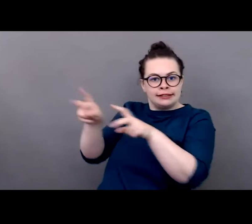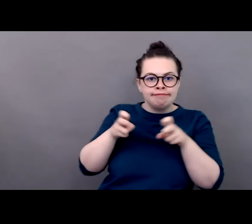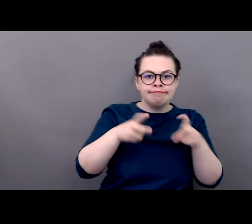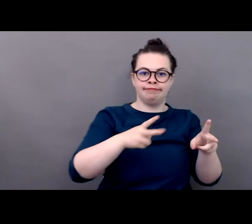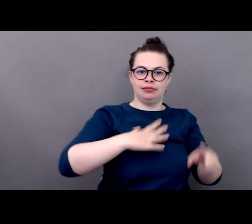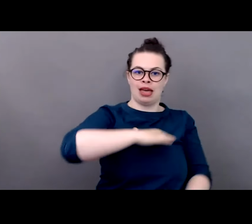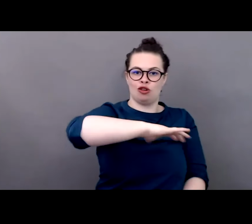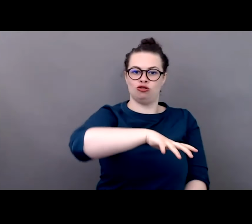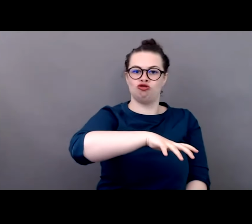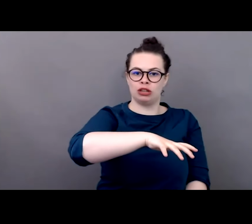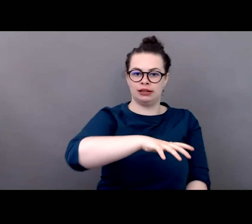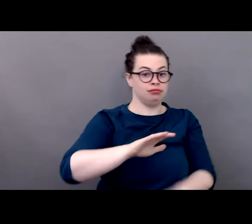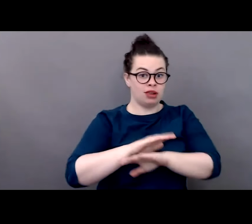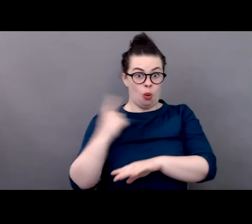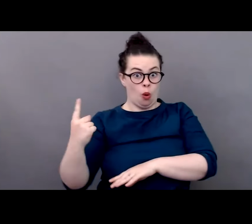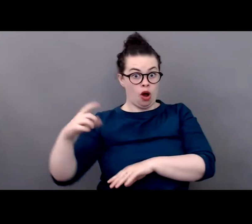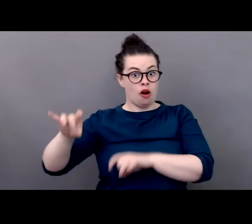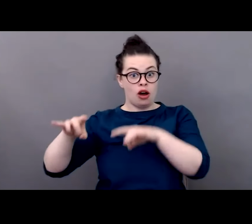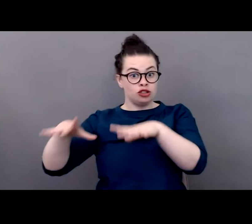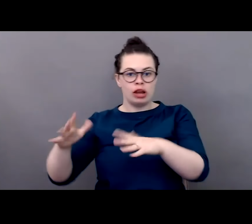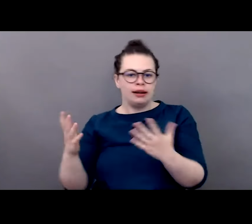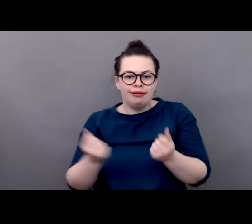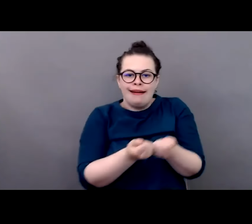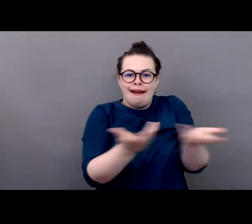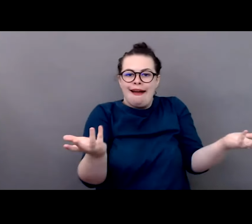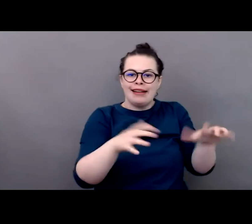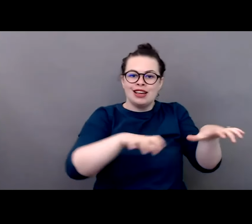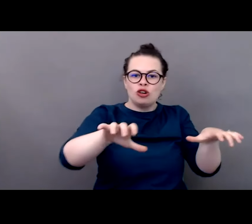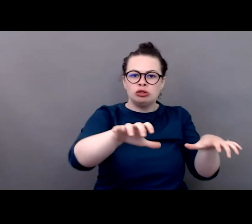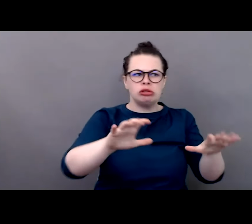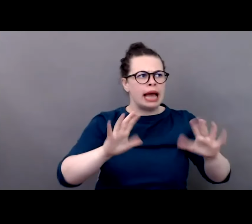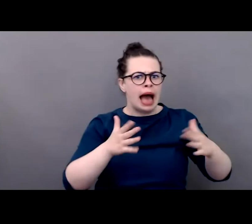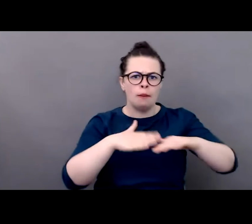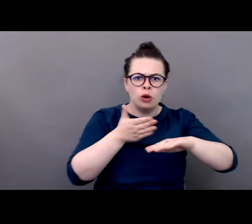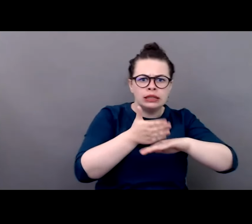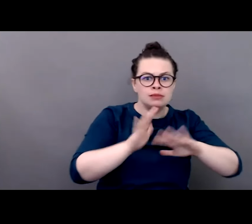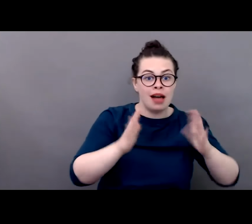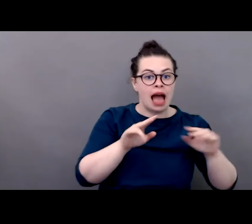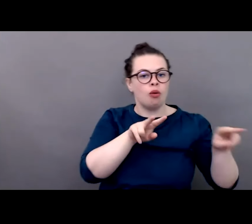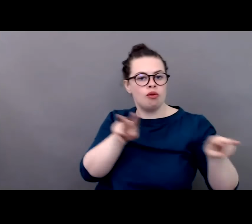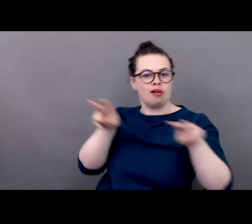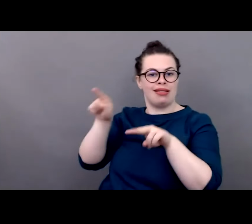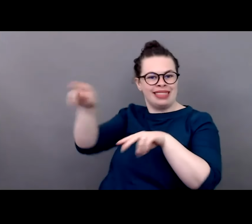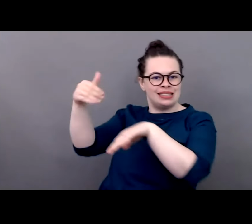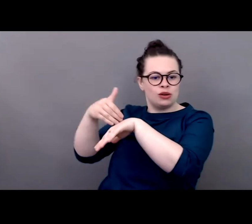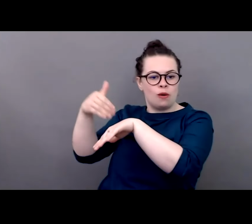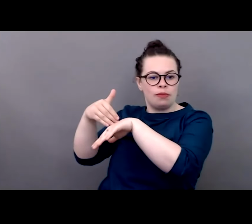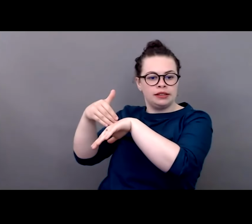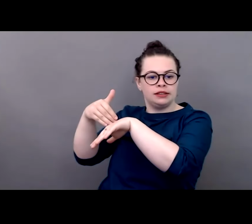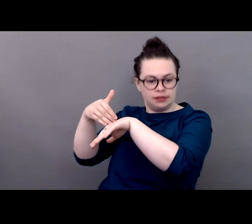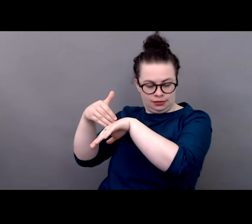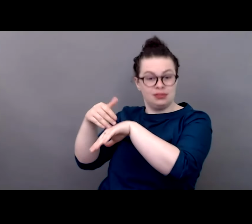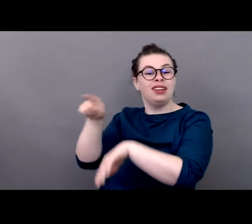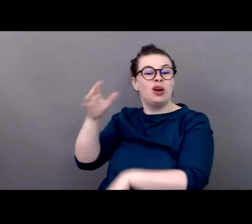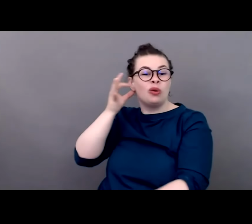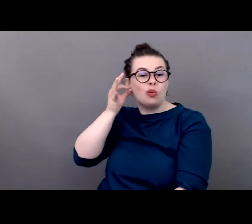person who is in the situation that they would like to vote and they cannot. And this is where your expertise becomes very